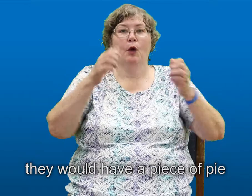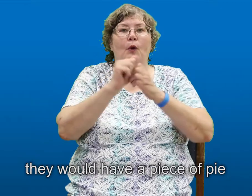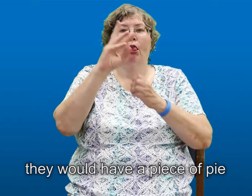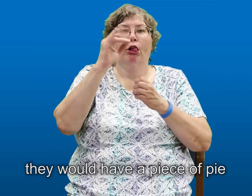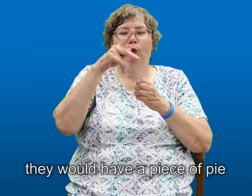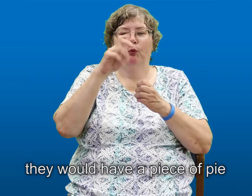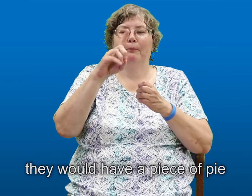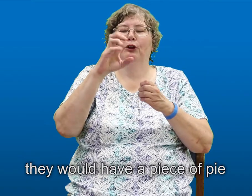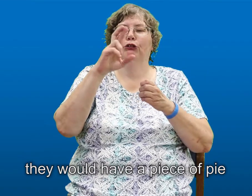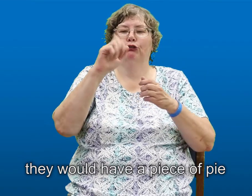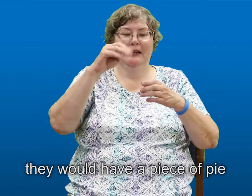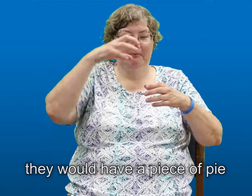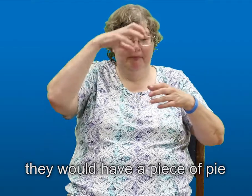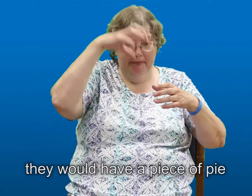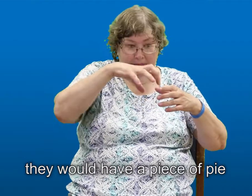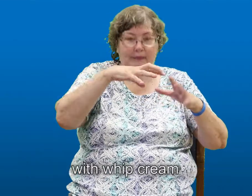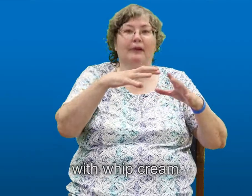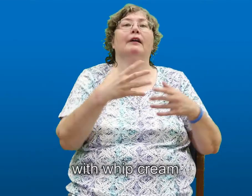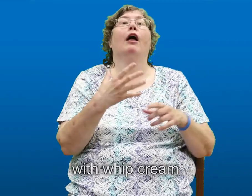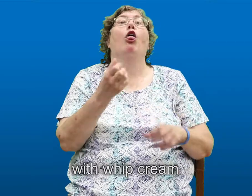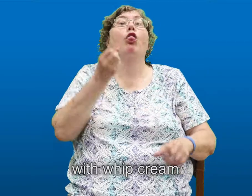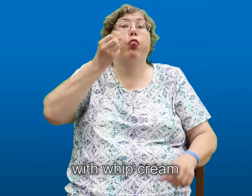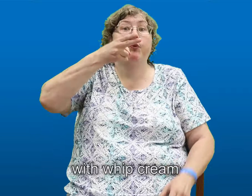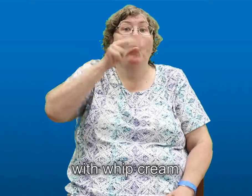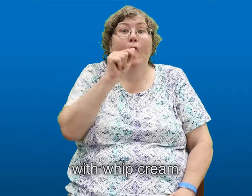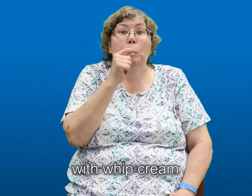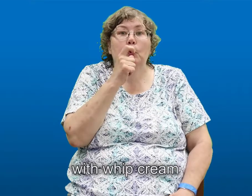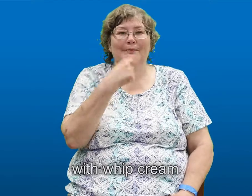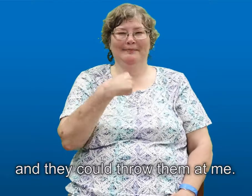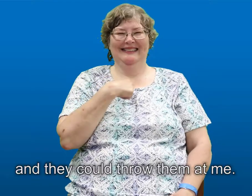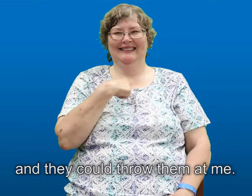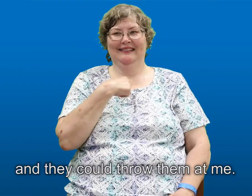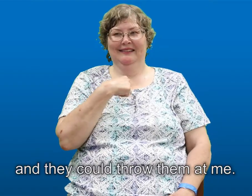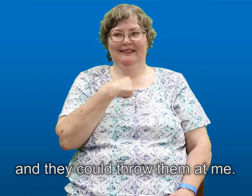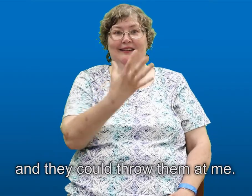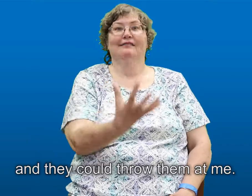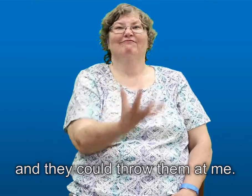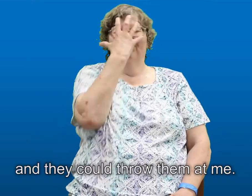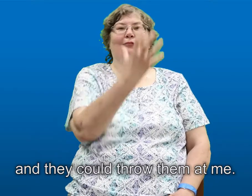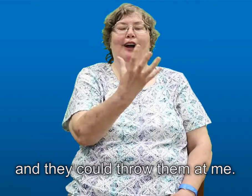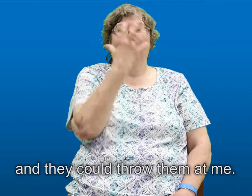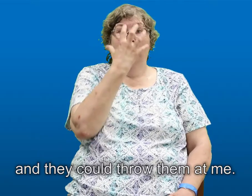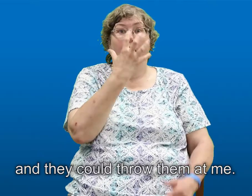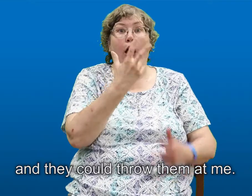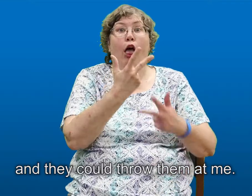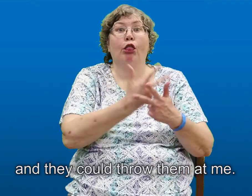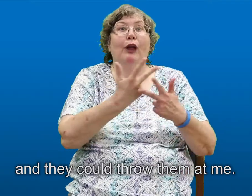have a piece of pie with whipped cream. And they could throw them at me.